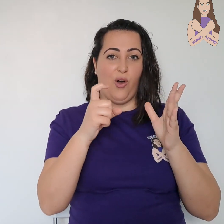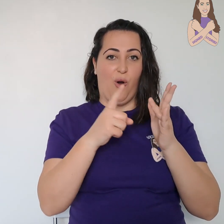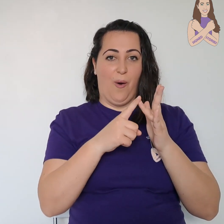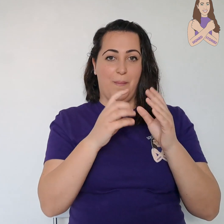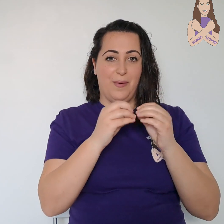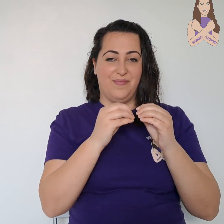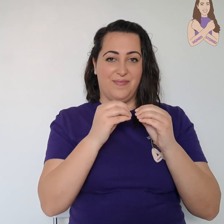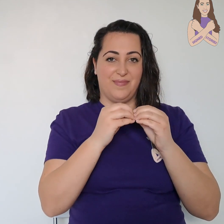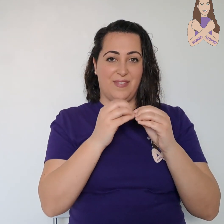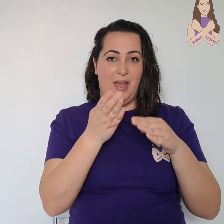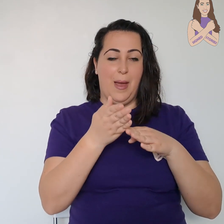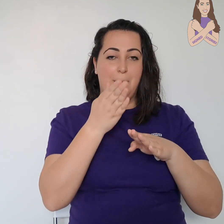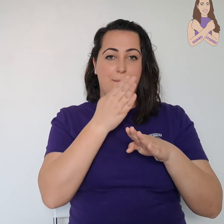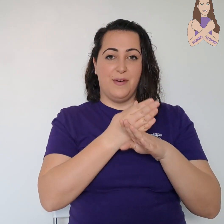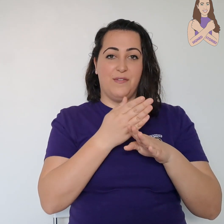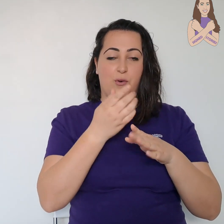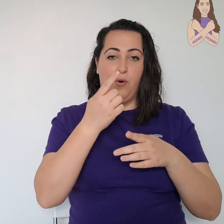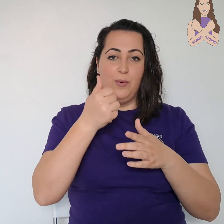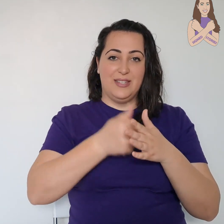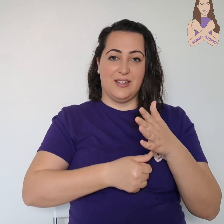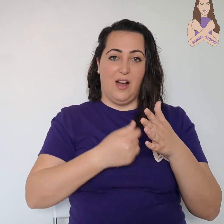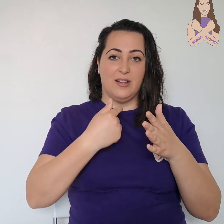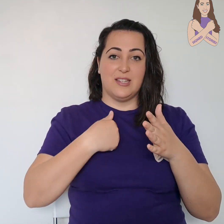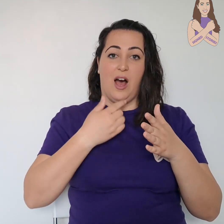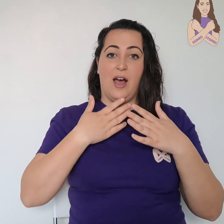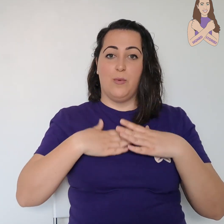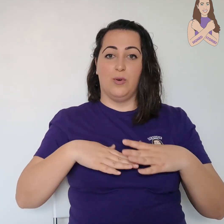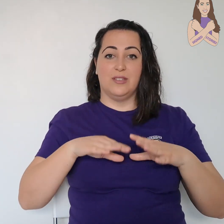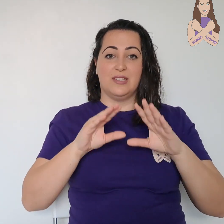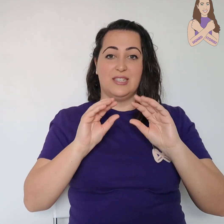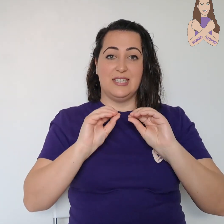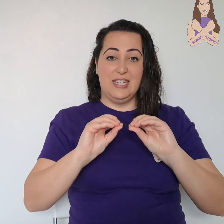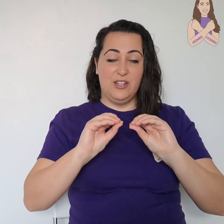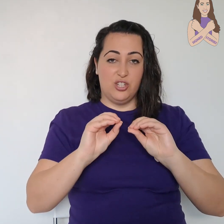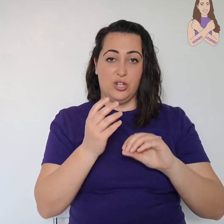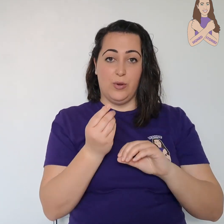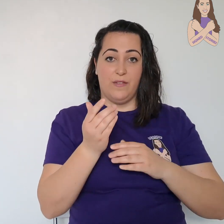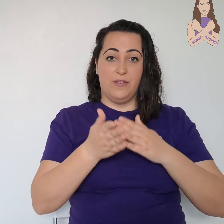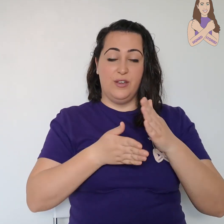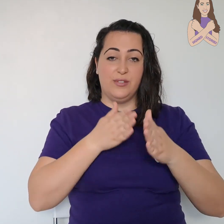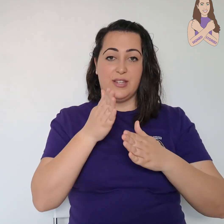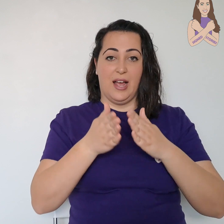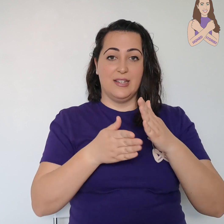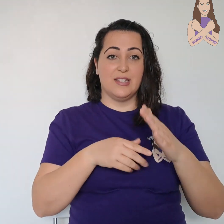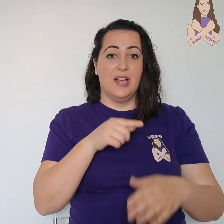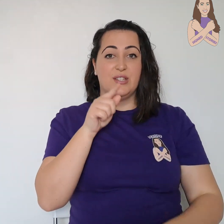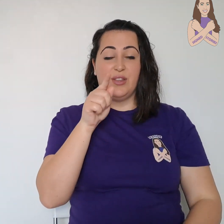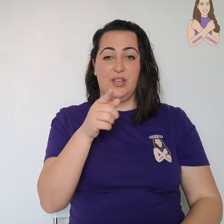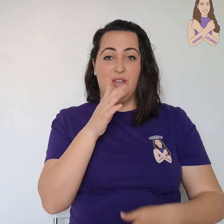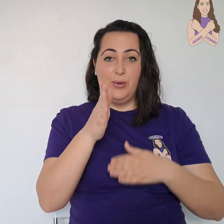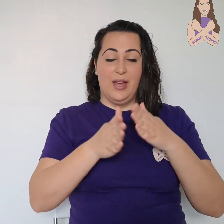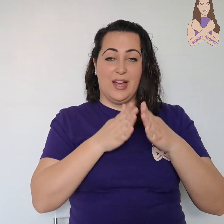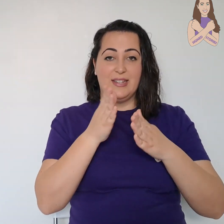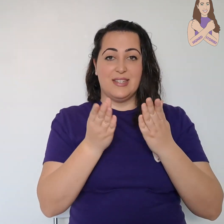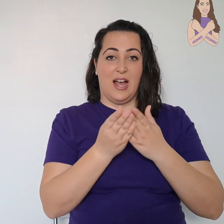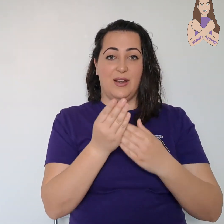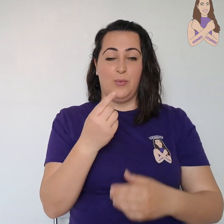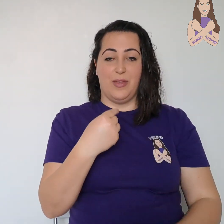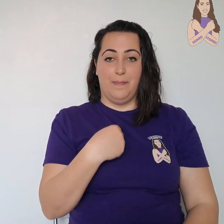Cobb. Before we start, I want to teach you a few signs so that you can sign with